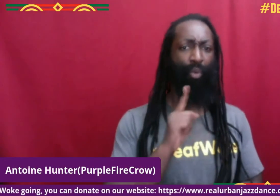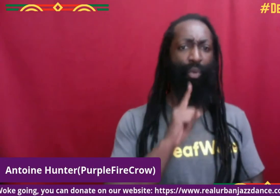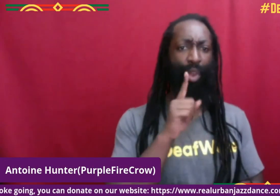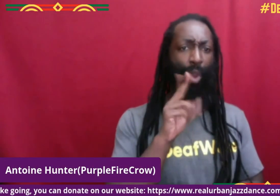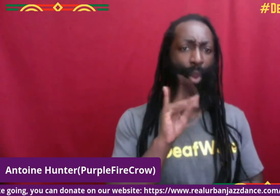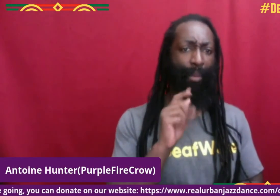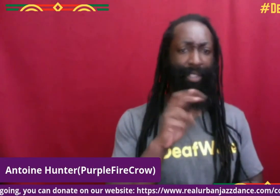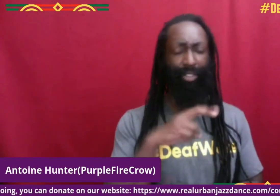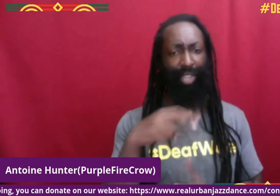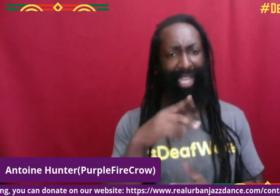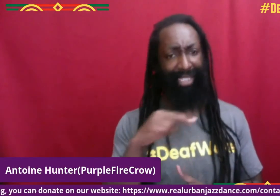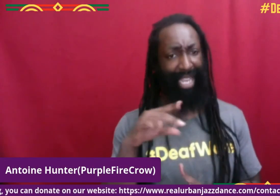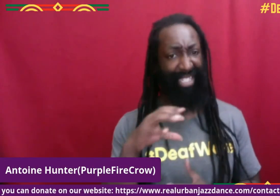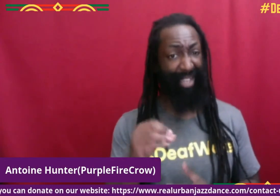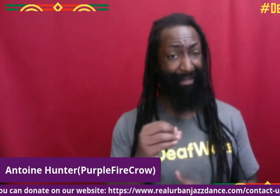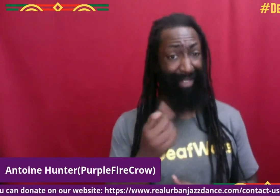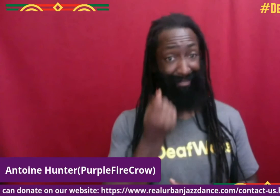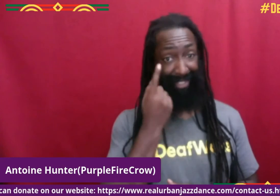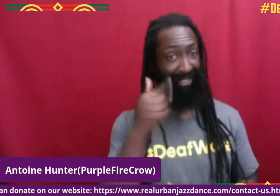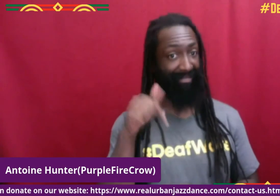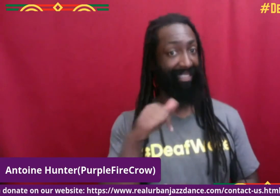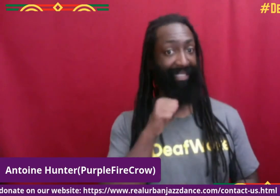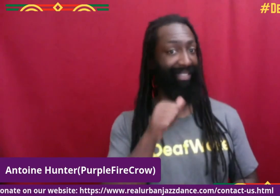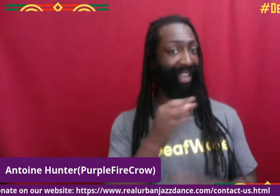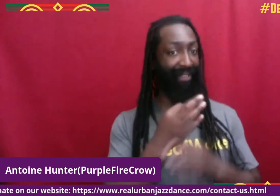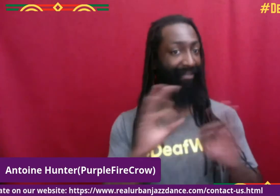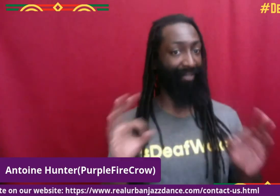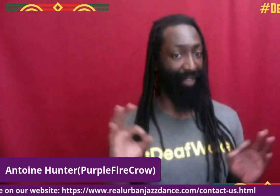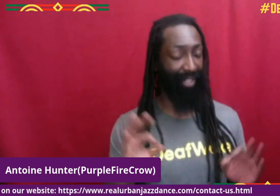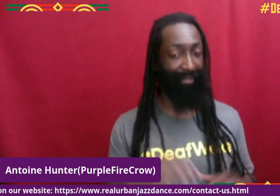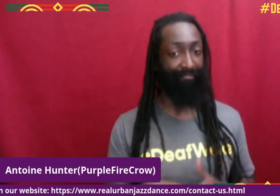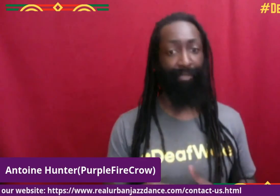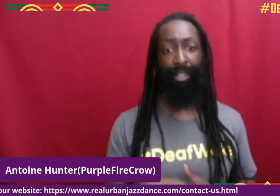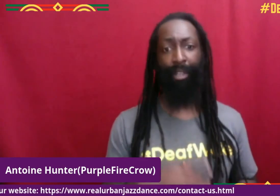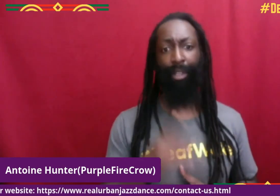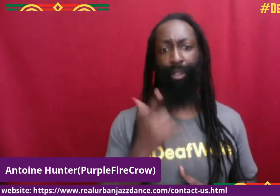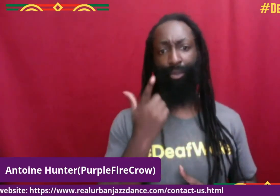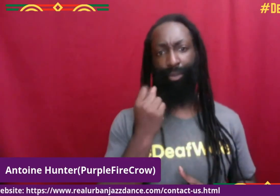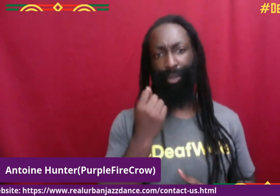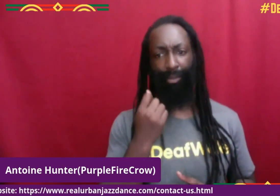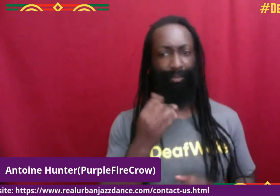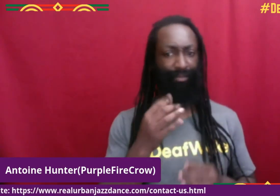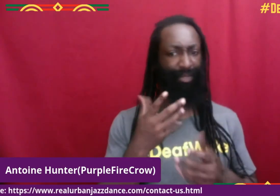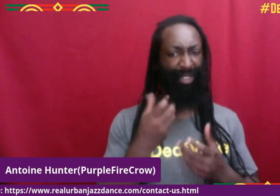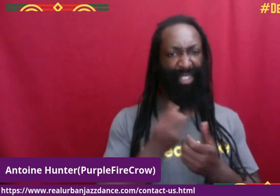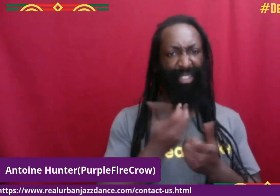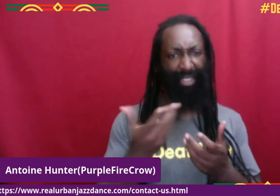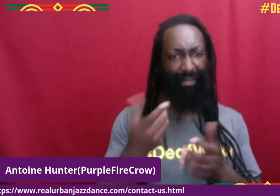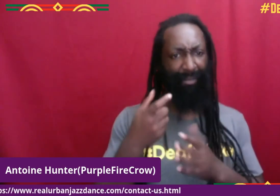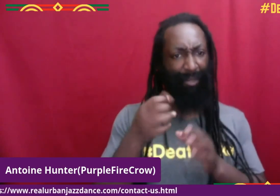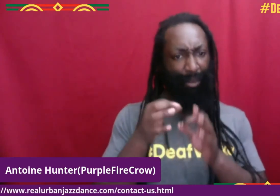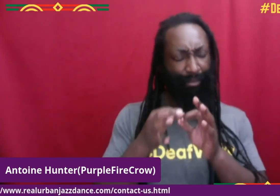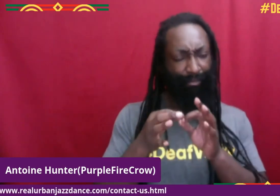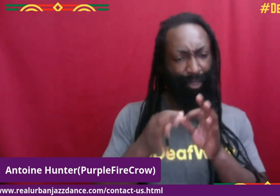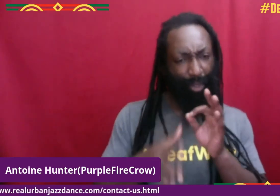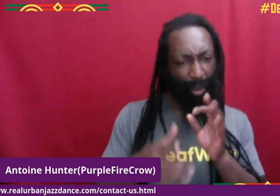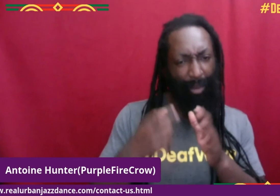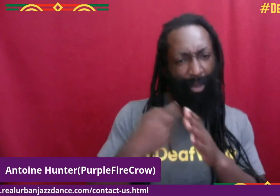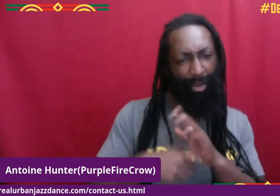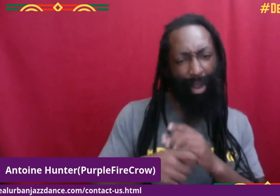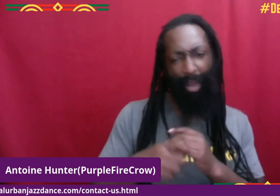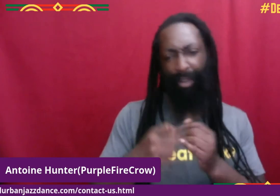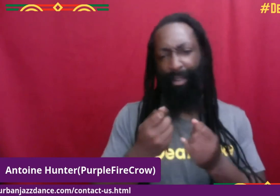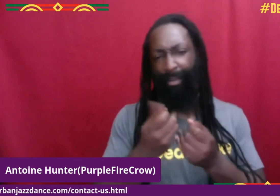If you can, please donate to Urban Jazz Dance Company. This platform, this Deaf Woke, is not